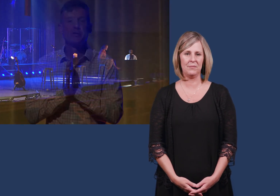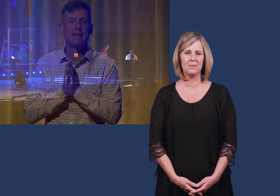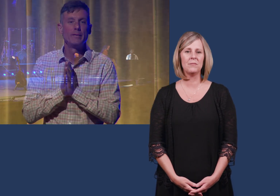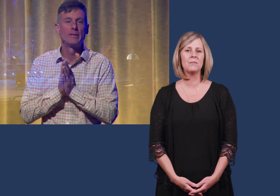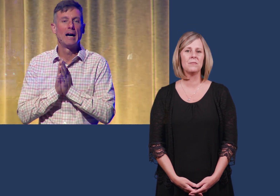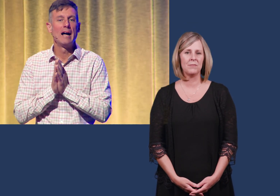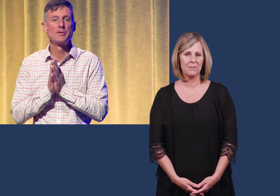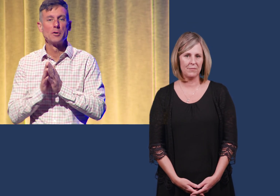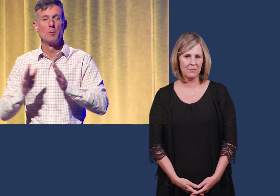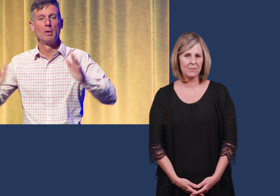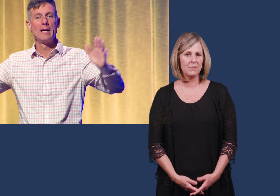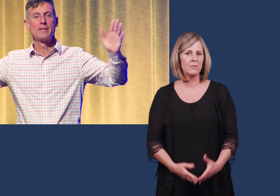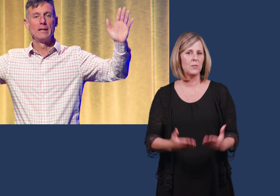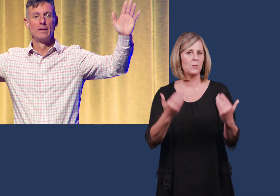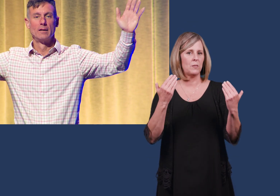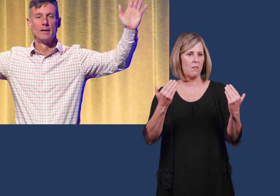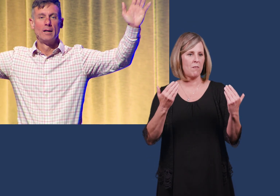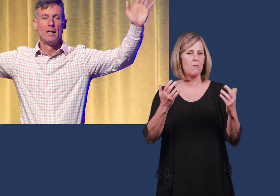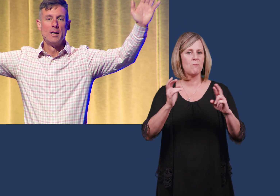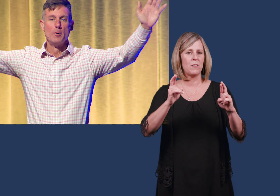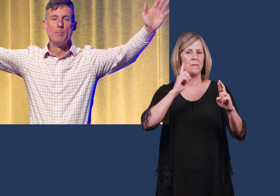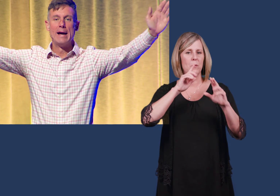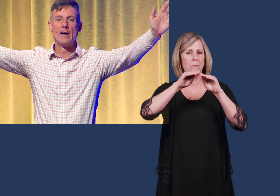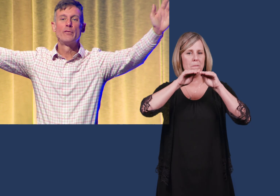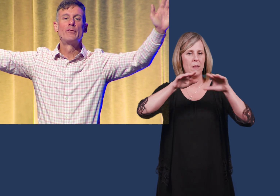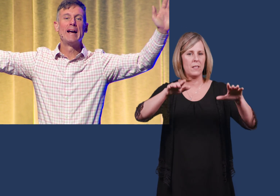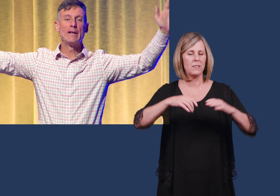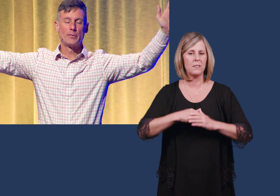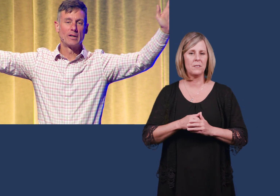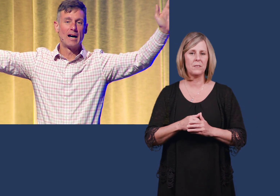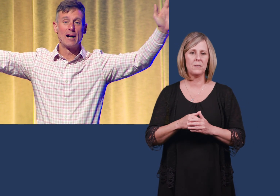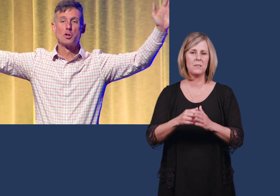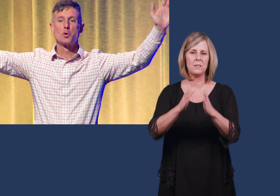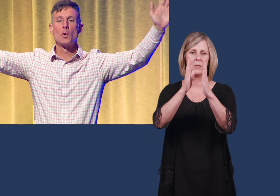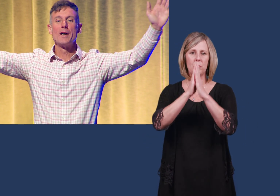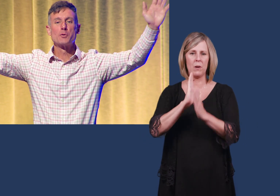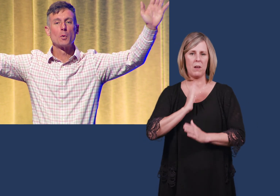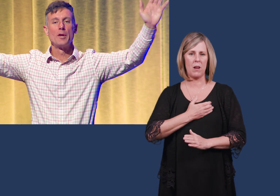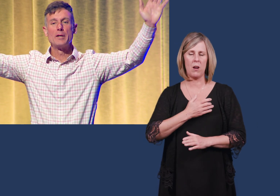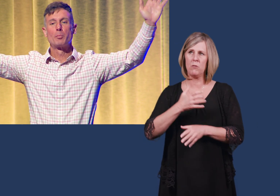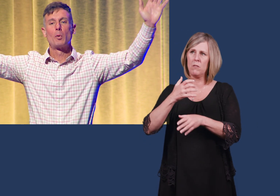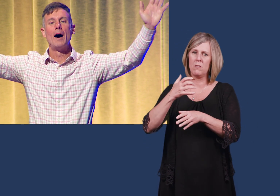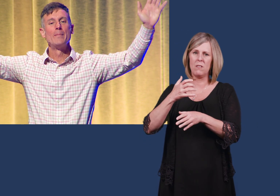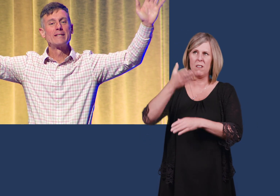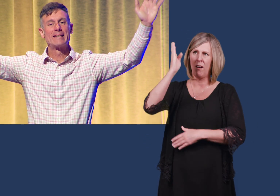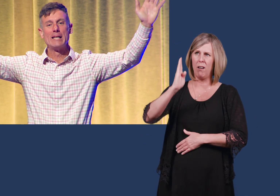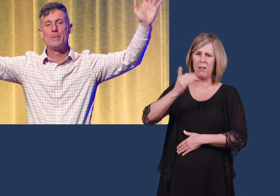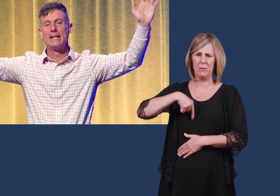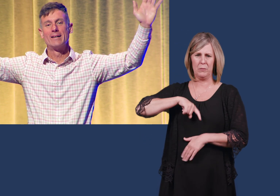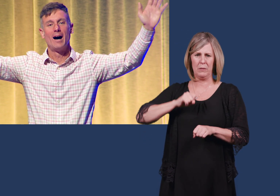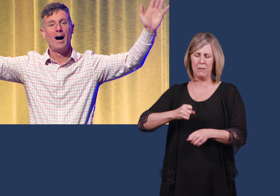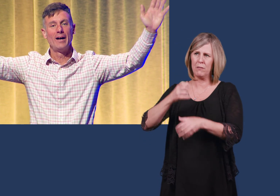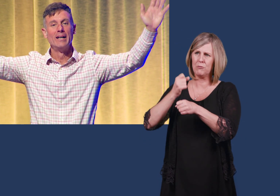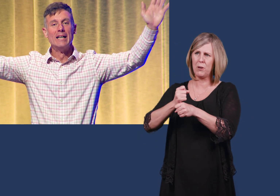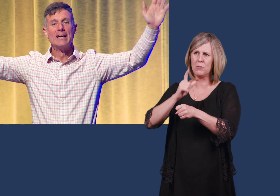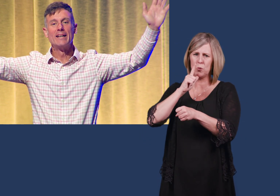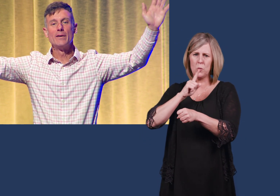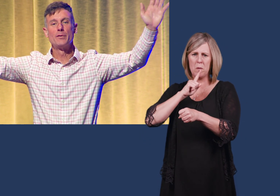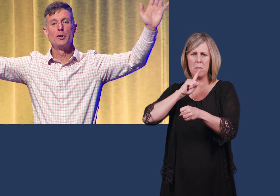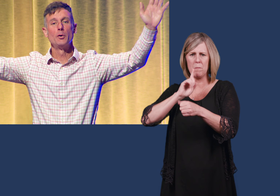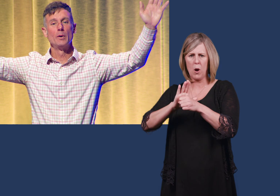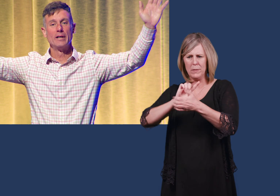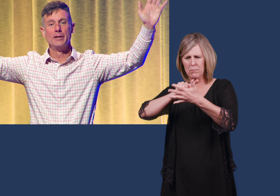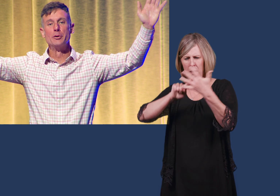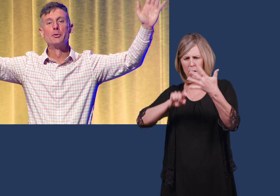Please receive God's blessing. May our faithful God, our trustworthy, promise-keeping God,